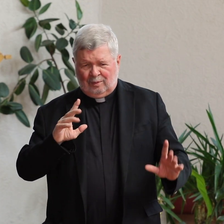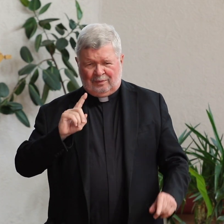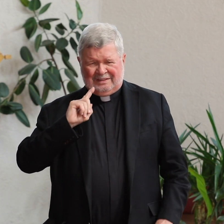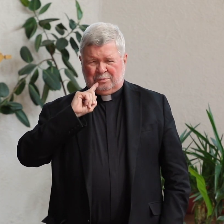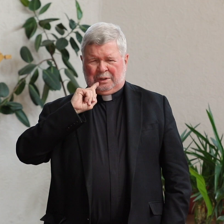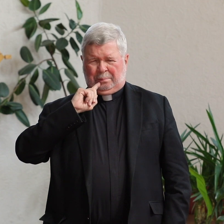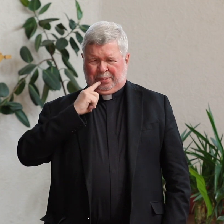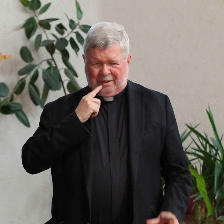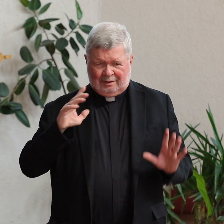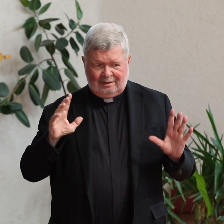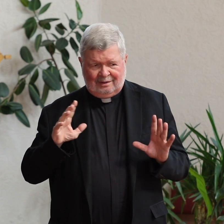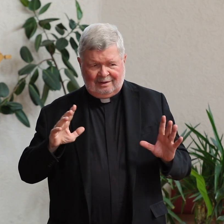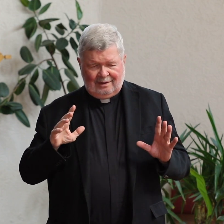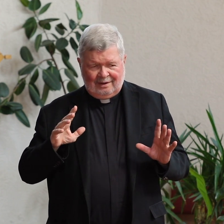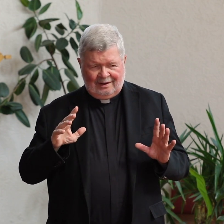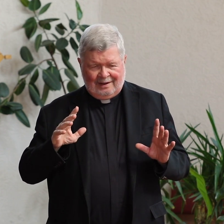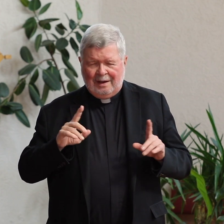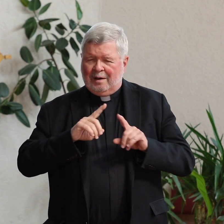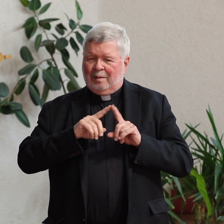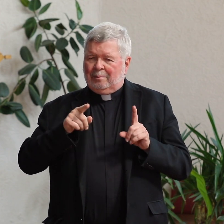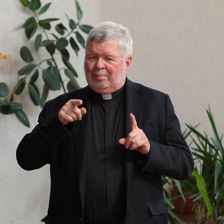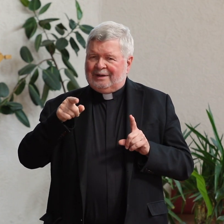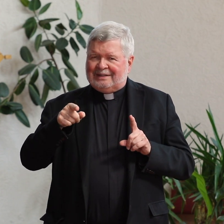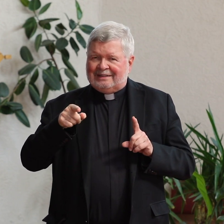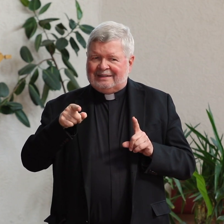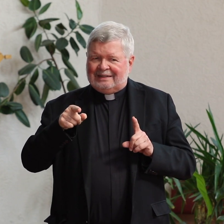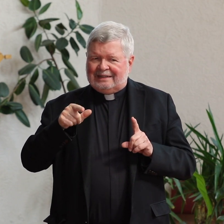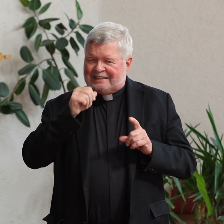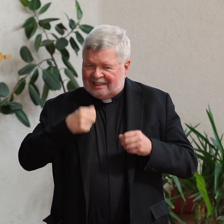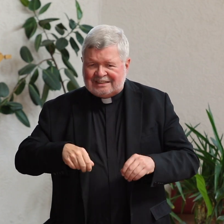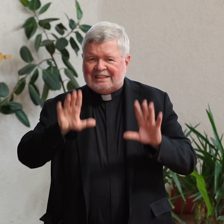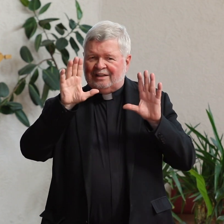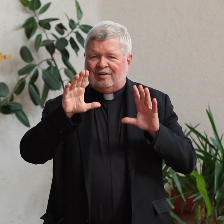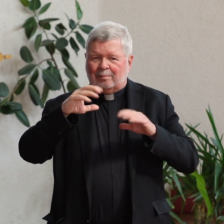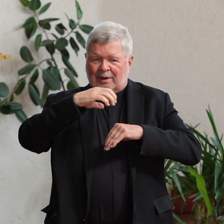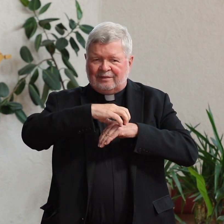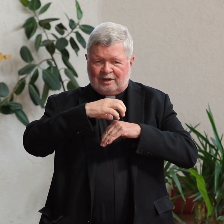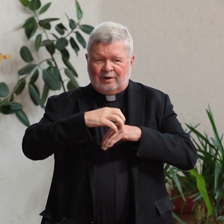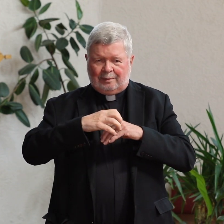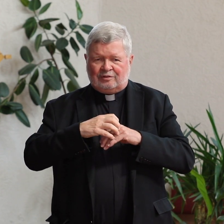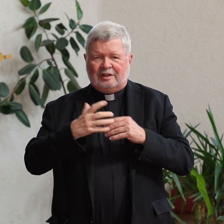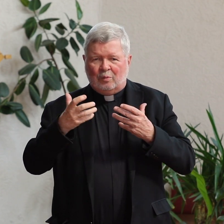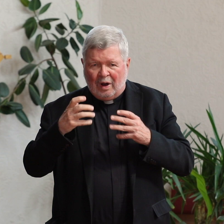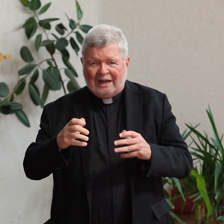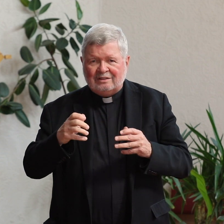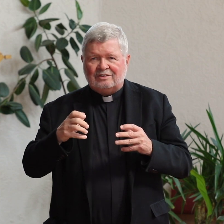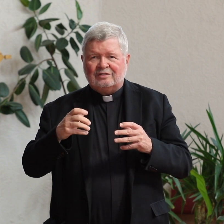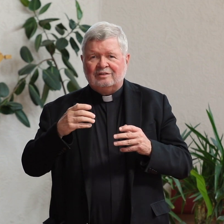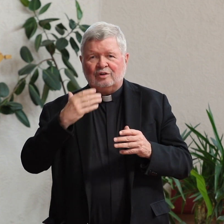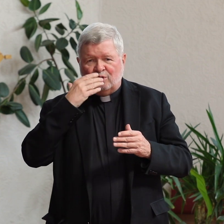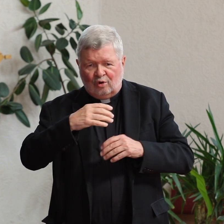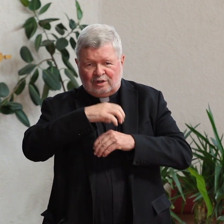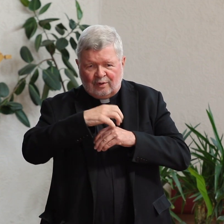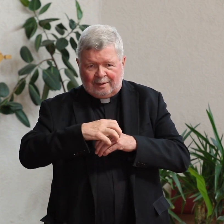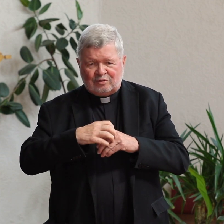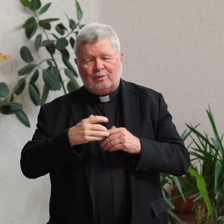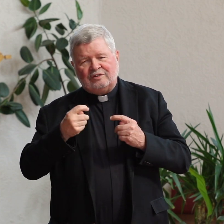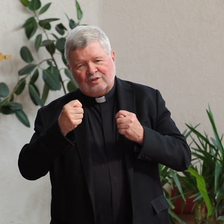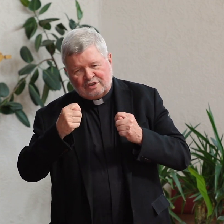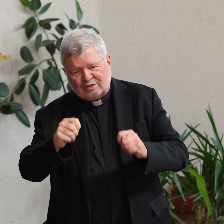these are really bitter. But he doesn't give up on the grapes. He wants good grapes. So he's going to